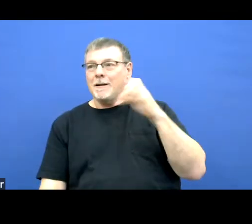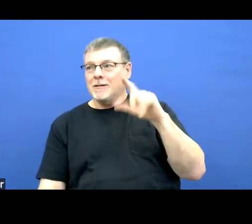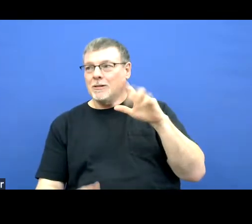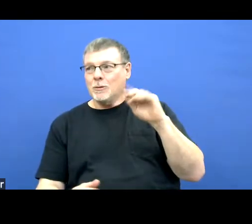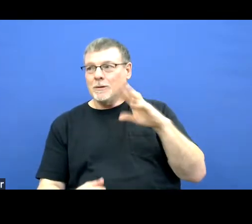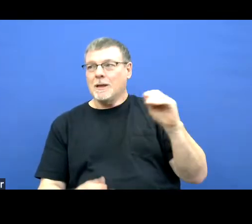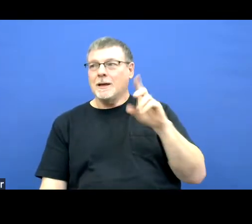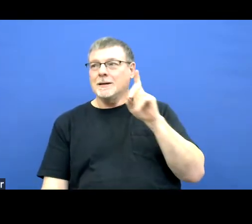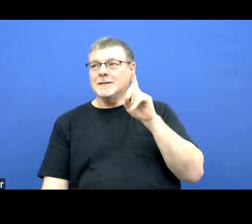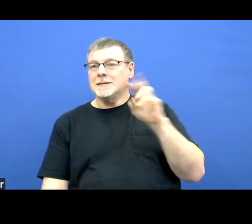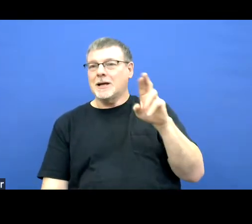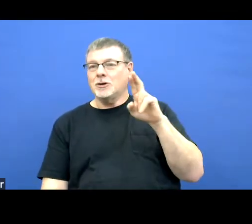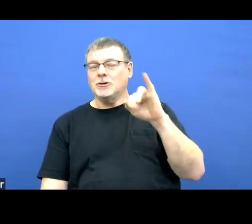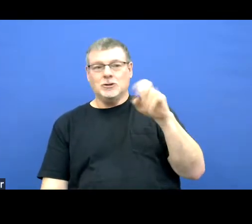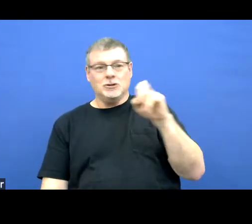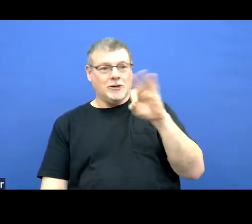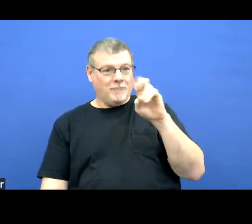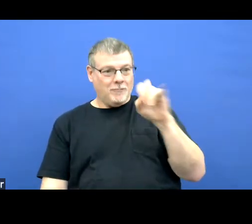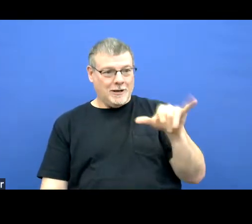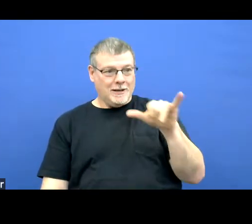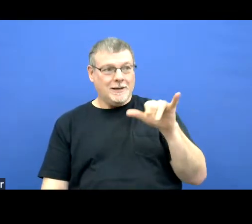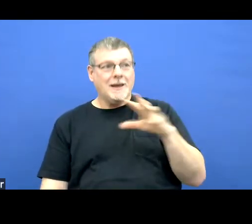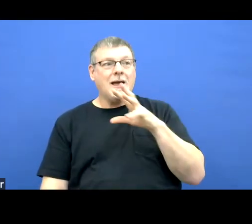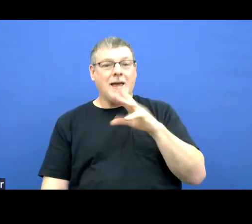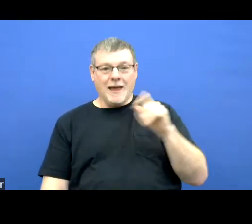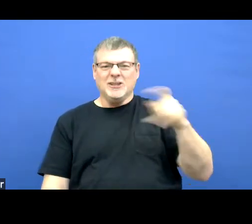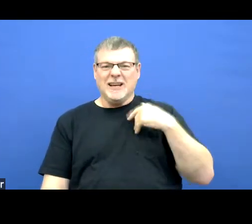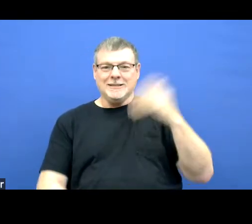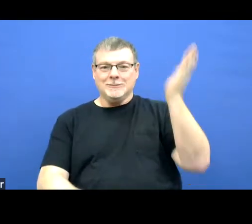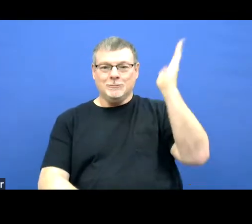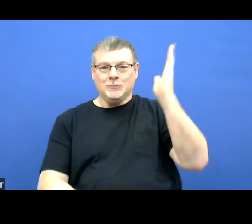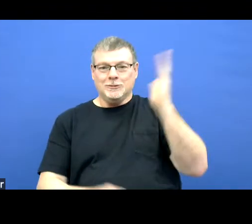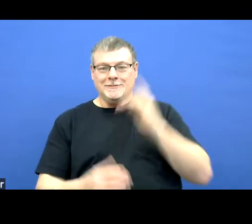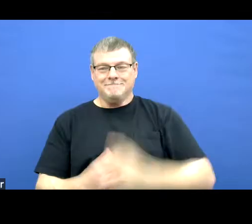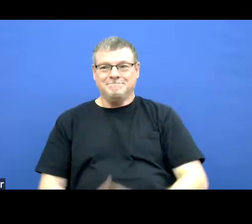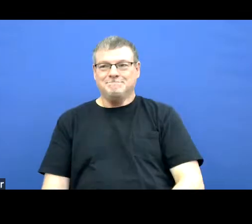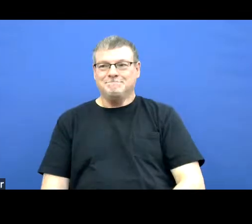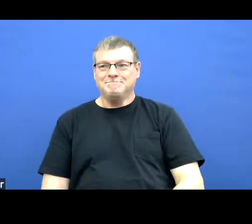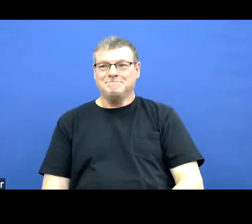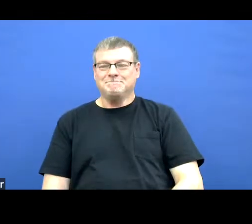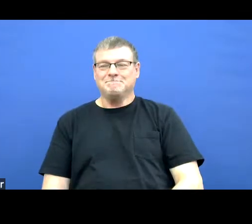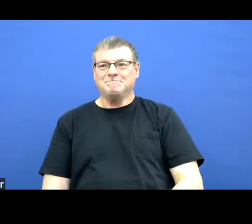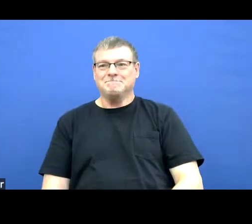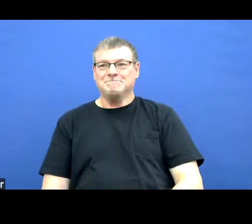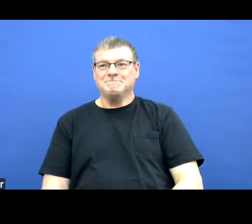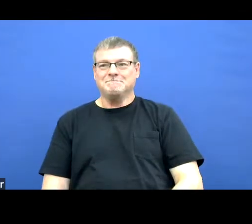Dr. Najis Jeffrey, and she has a presentation for our winners.